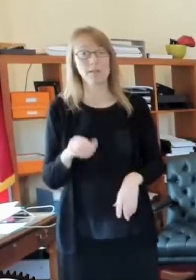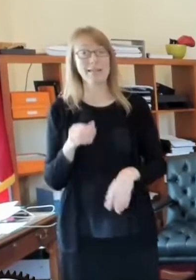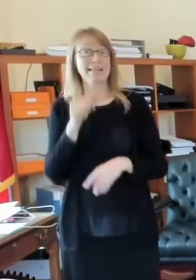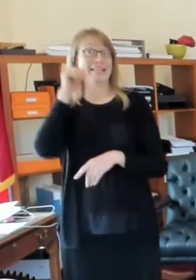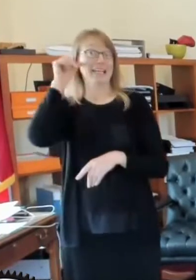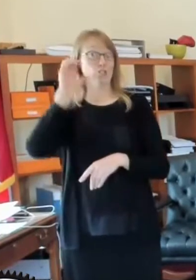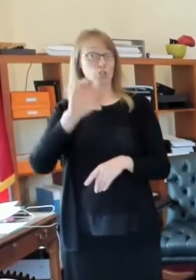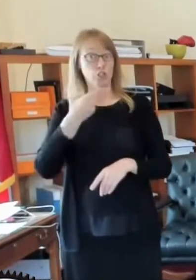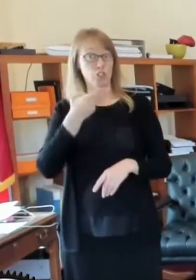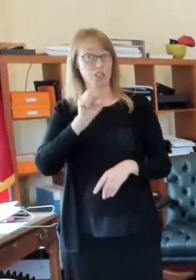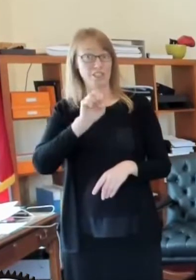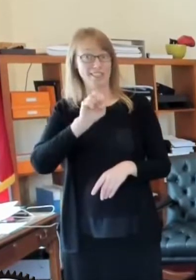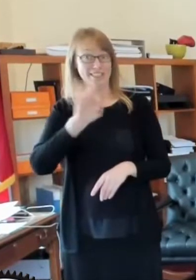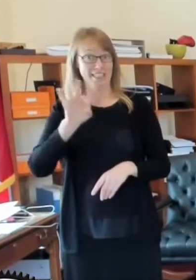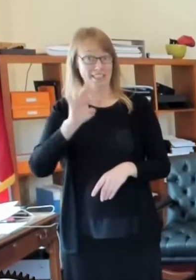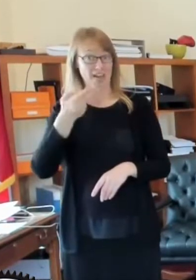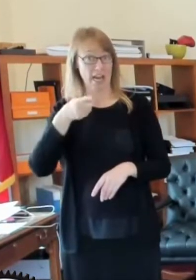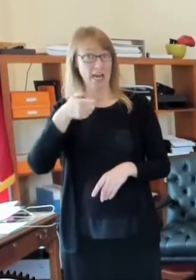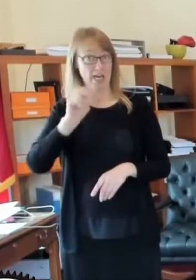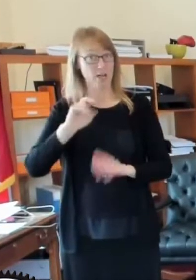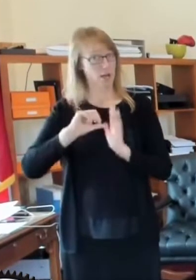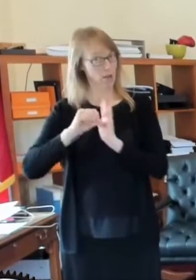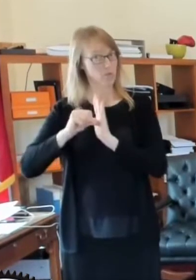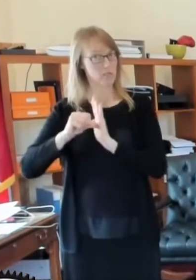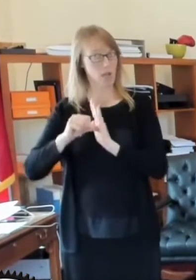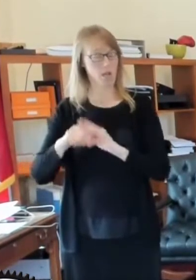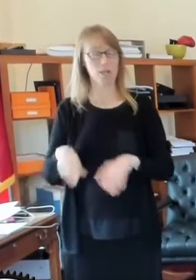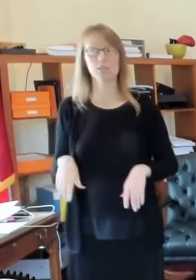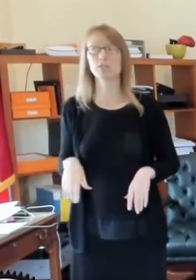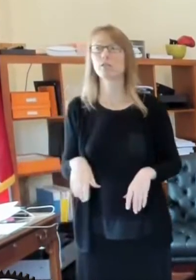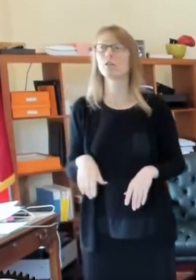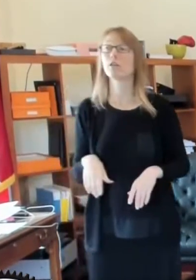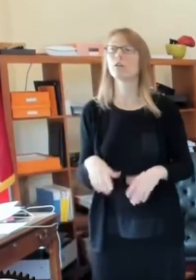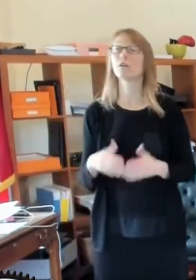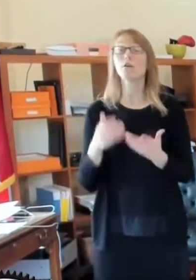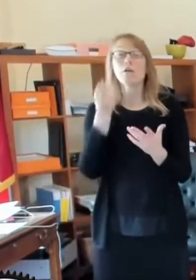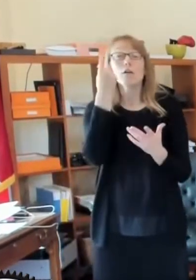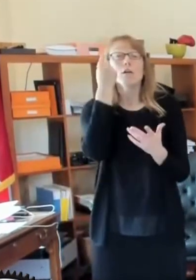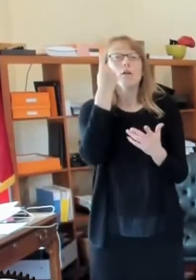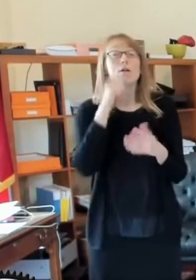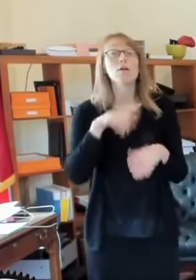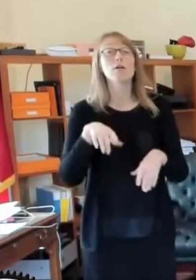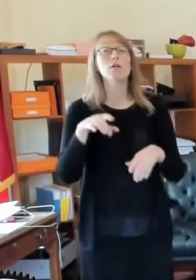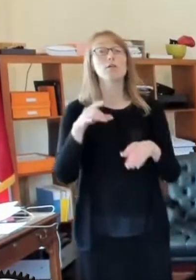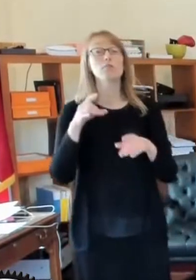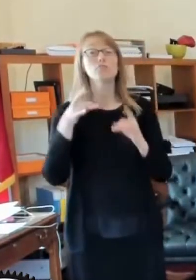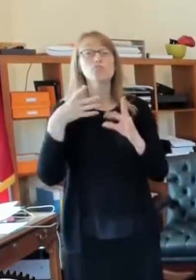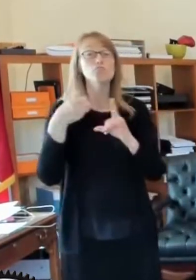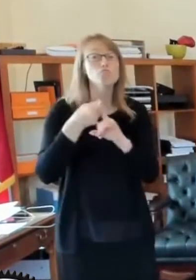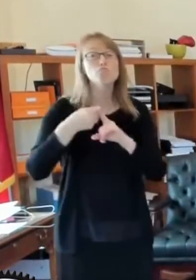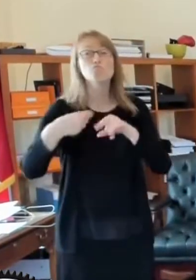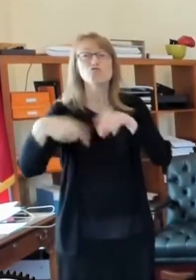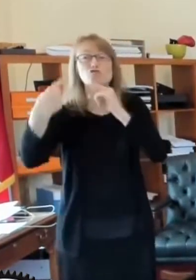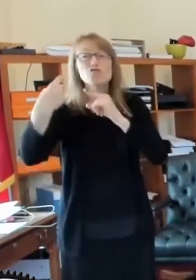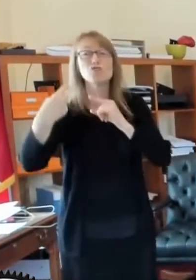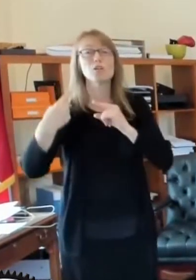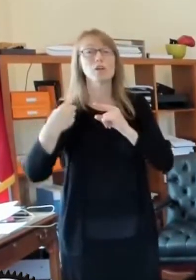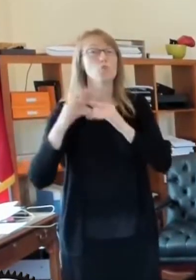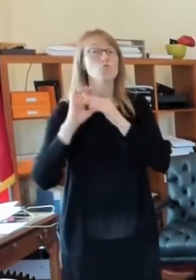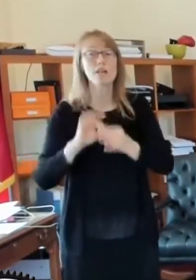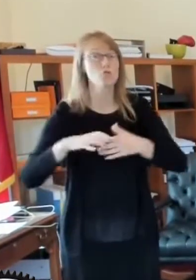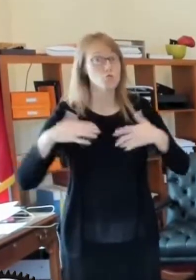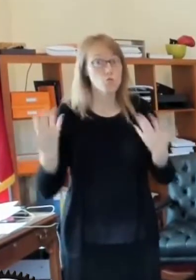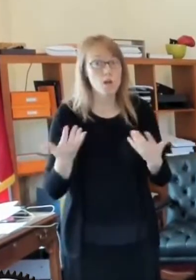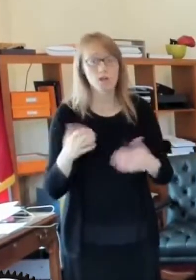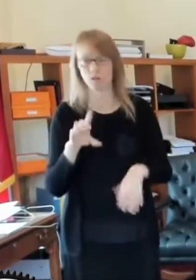interviews, that most of this violence is either related to drugs, over half of it they believe